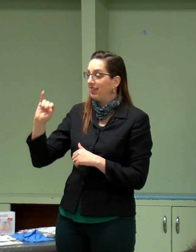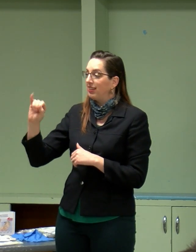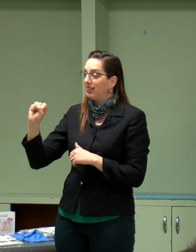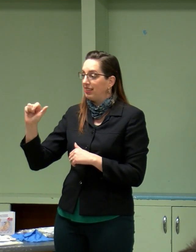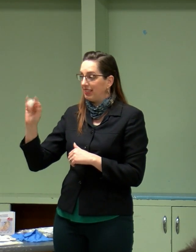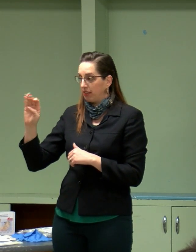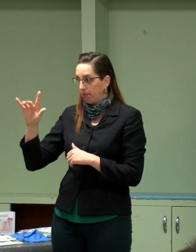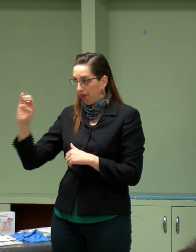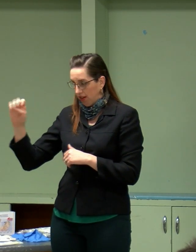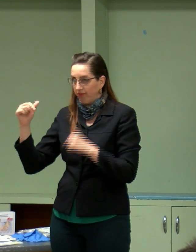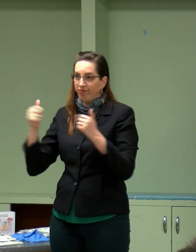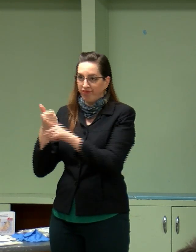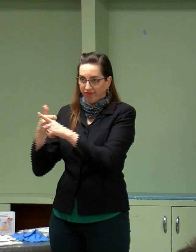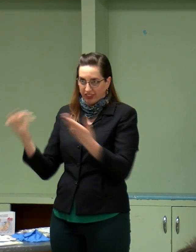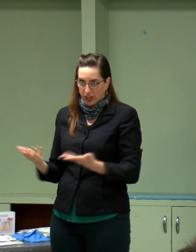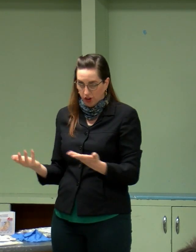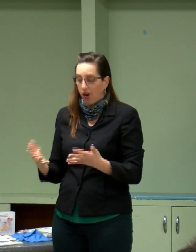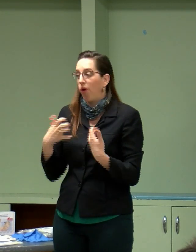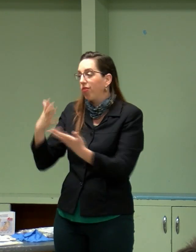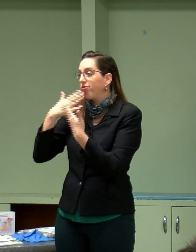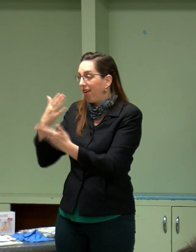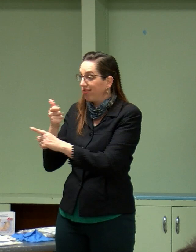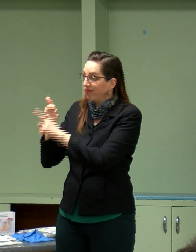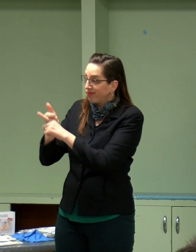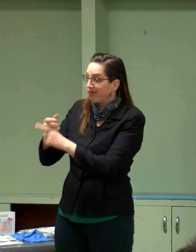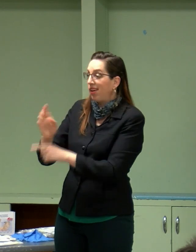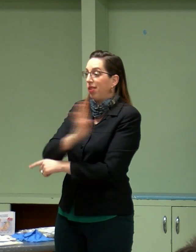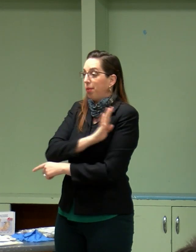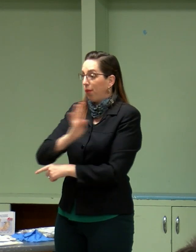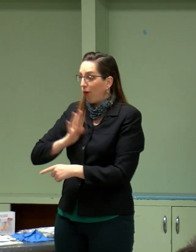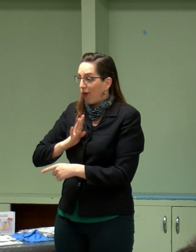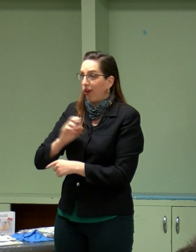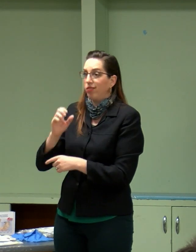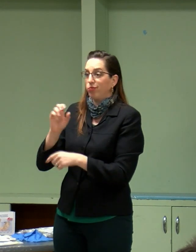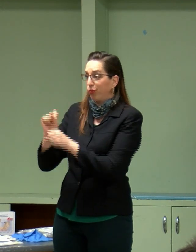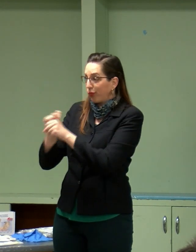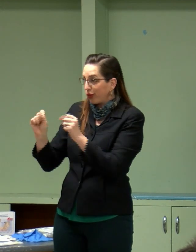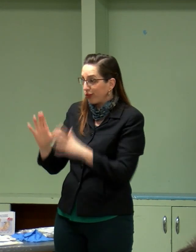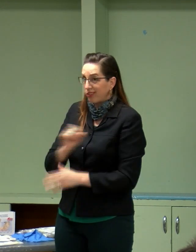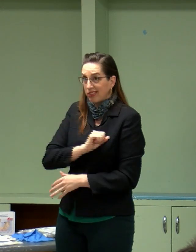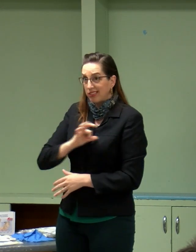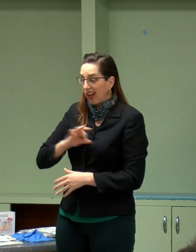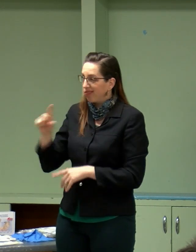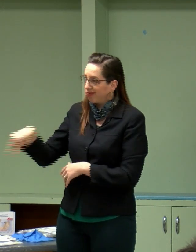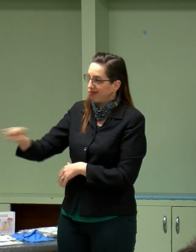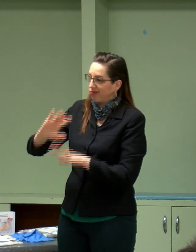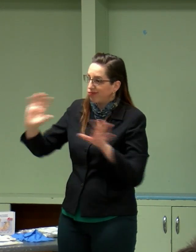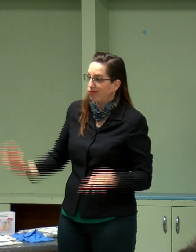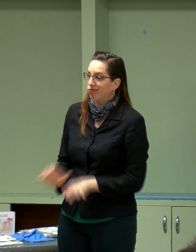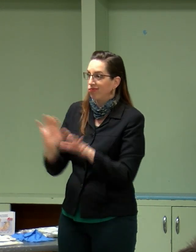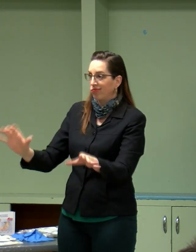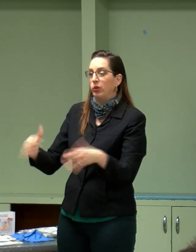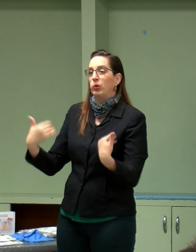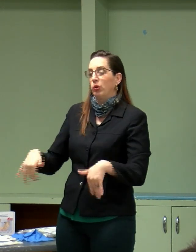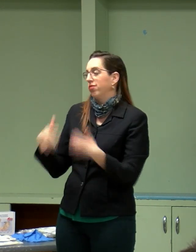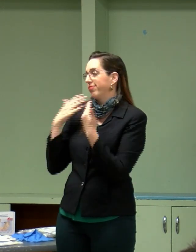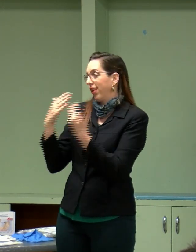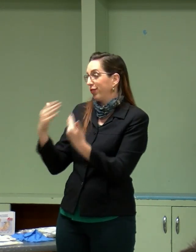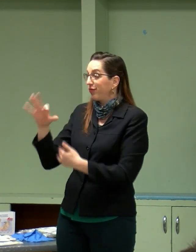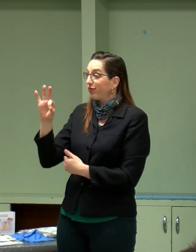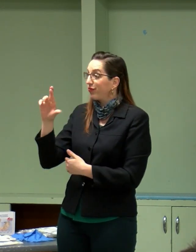thank her, the organization's board, and staff for their leadership and their service. Frances Isbell, Frances, don't you